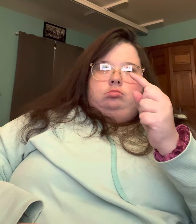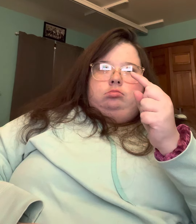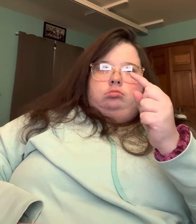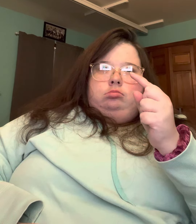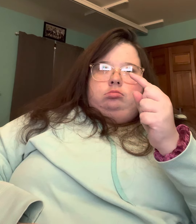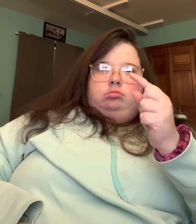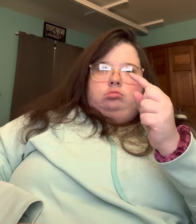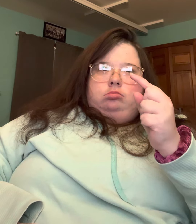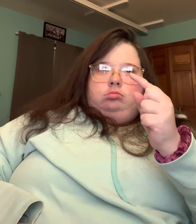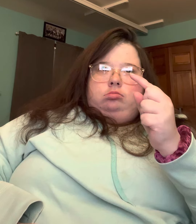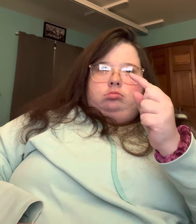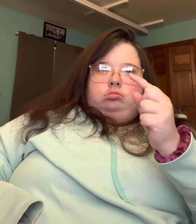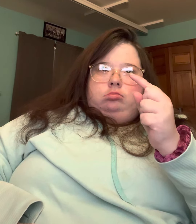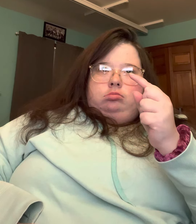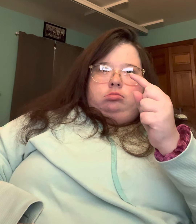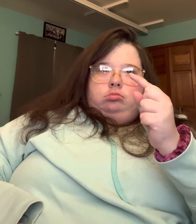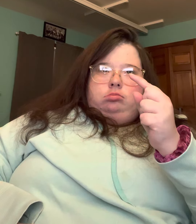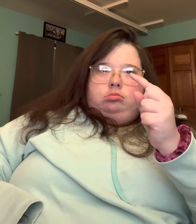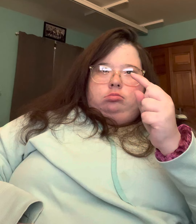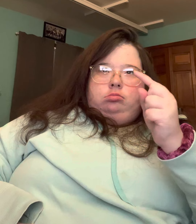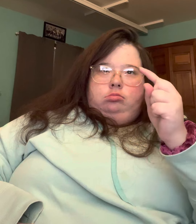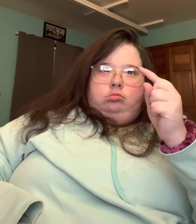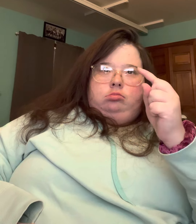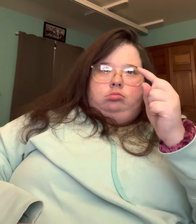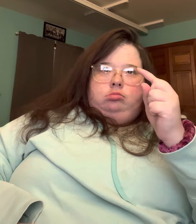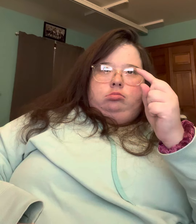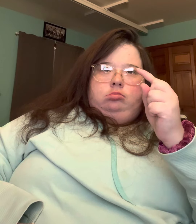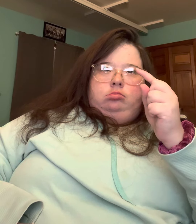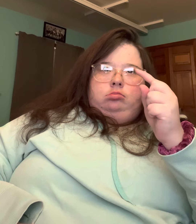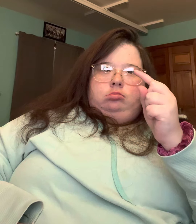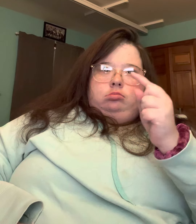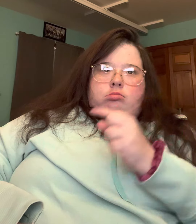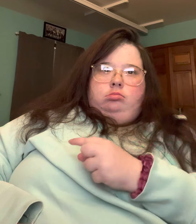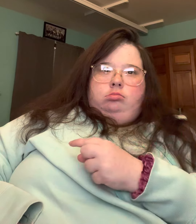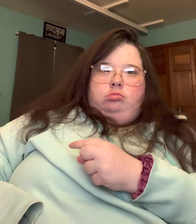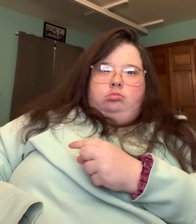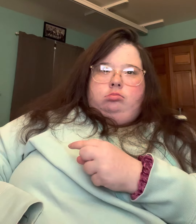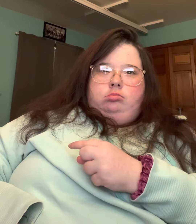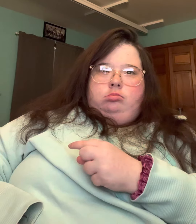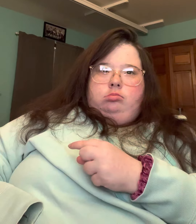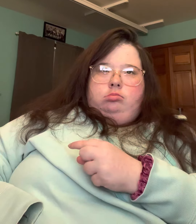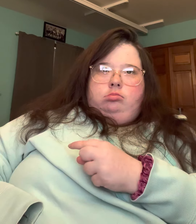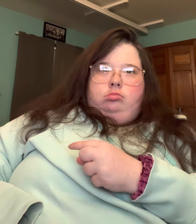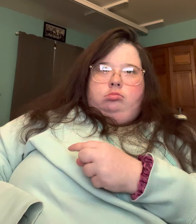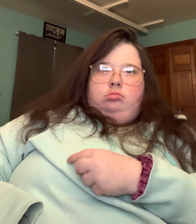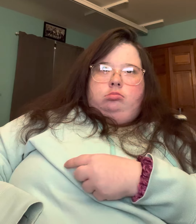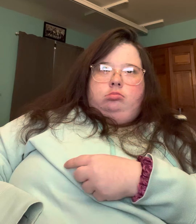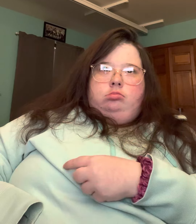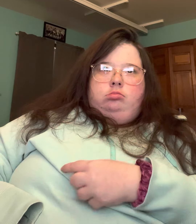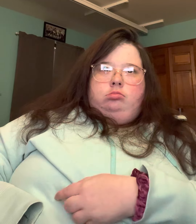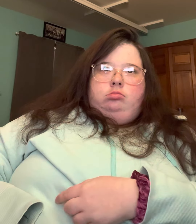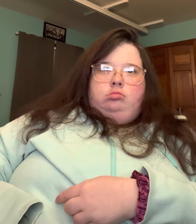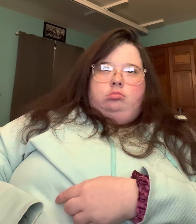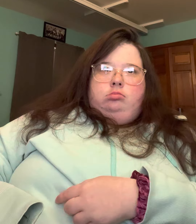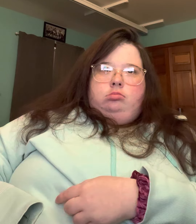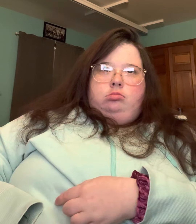whatever the word is that you don't know how to sign? So what we do is we will finger spell the